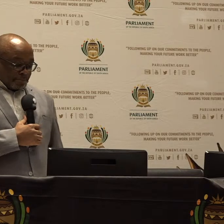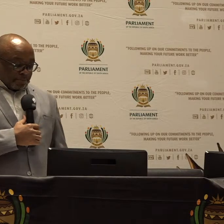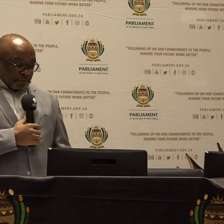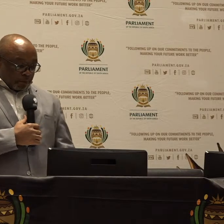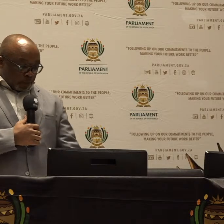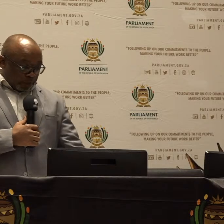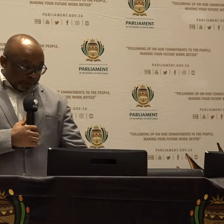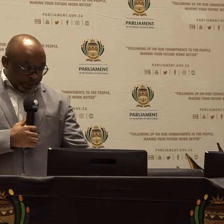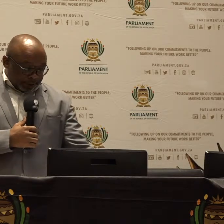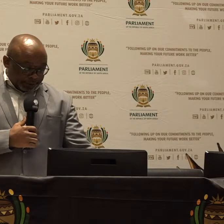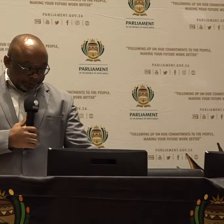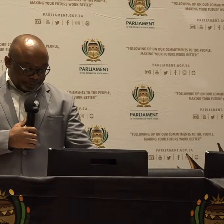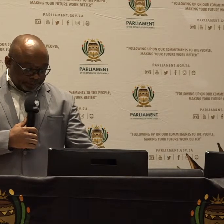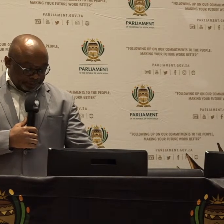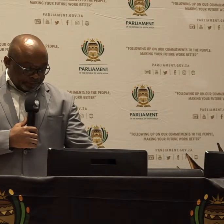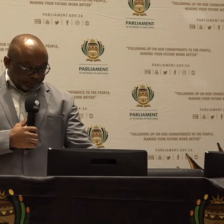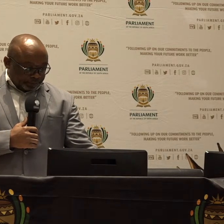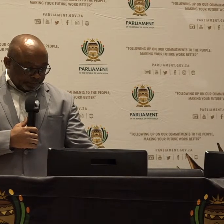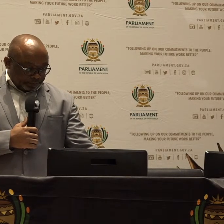is